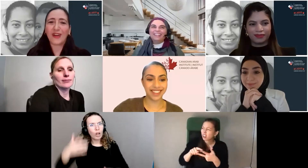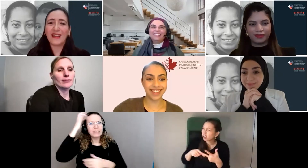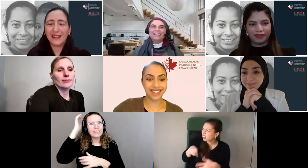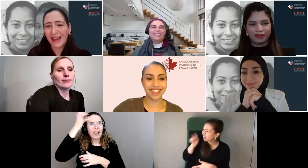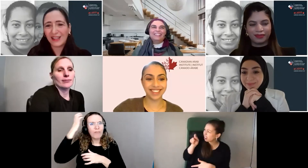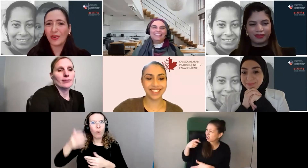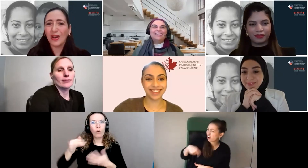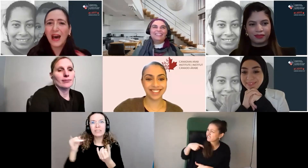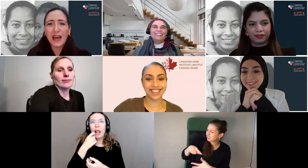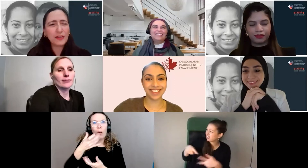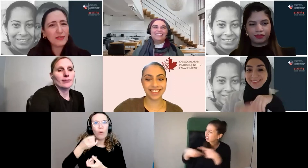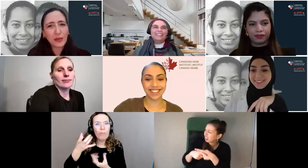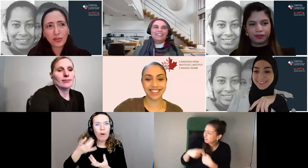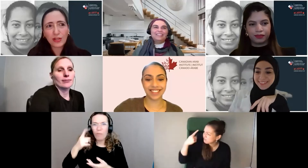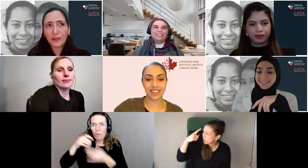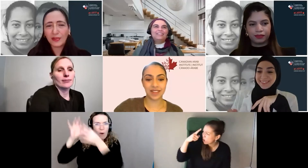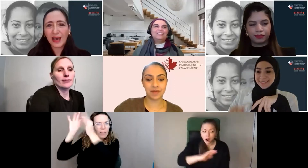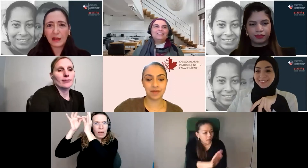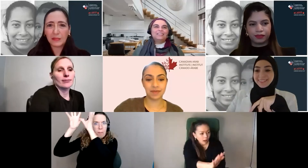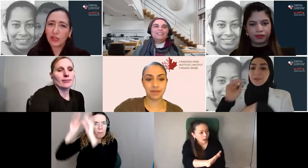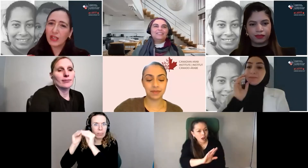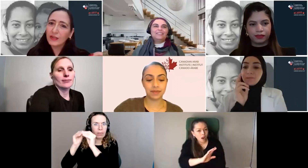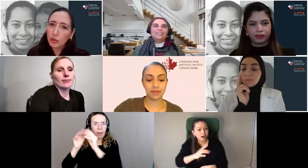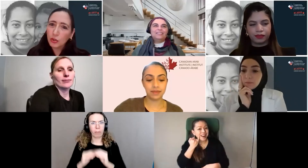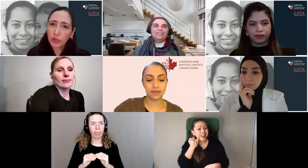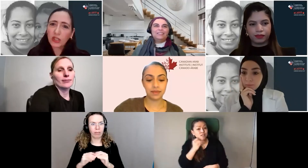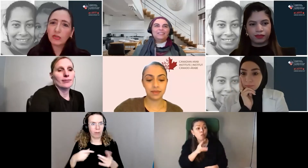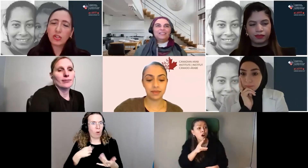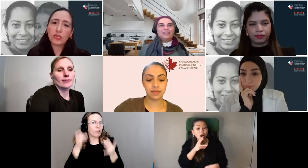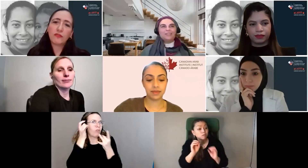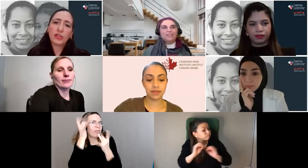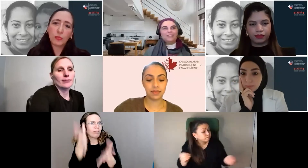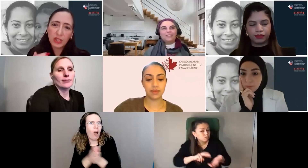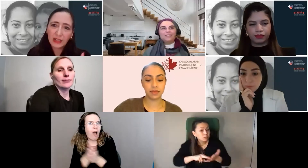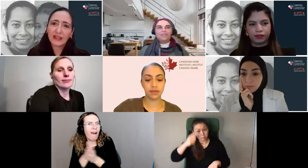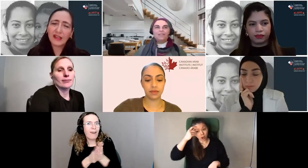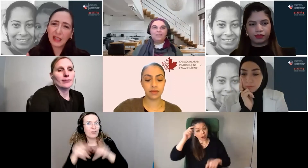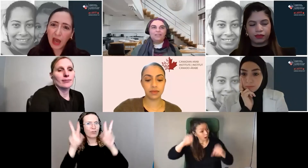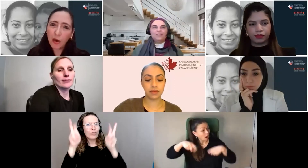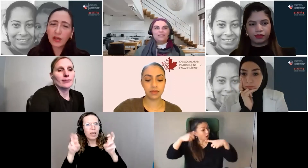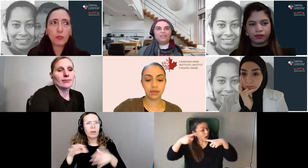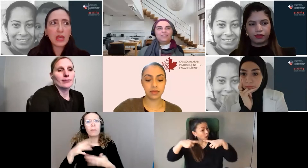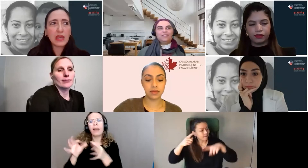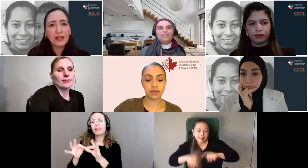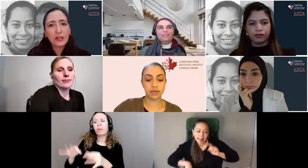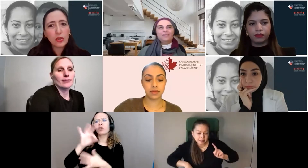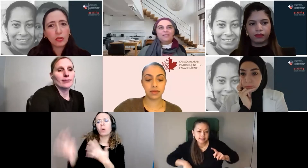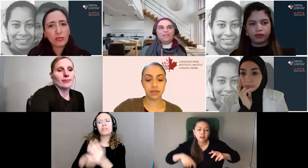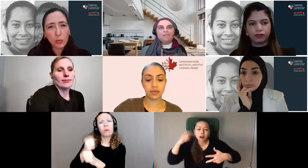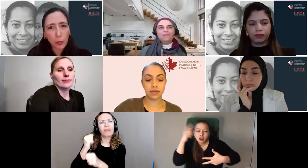interpret, right? It dies. So I'm very, very passionate about that, and about the working conditions of interpreting, and discussing how can